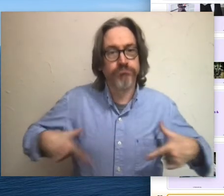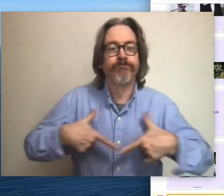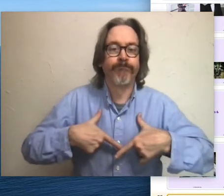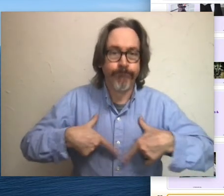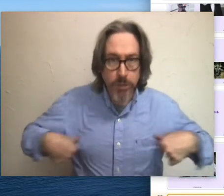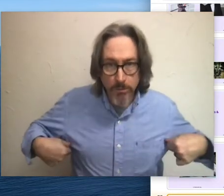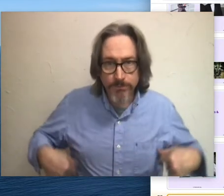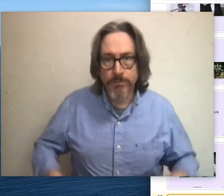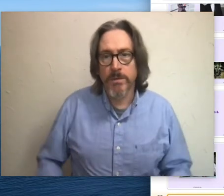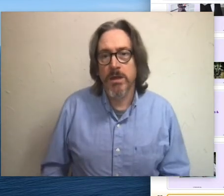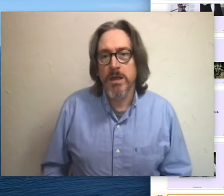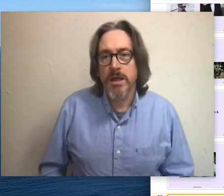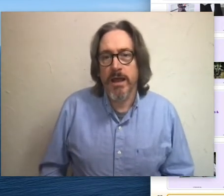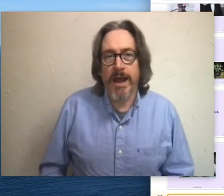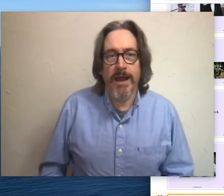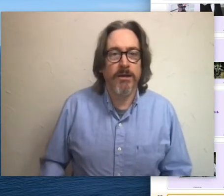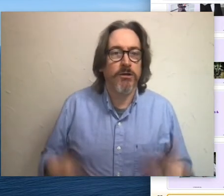Bra,